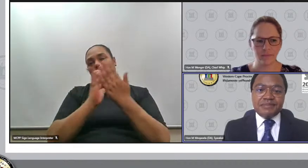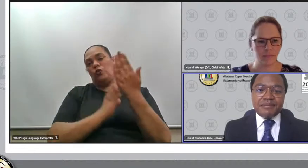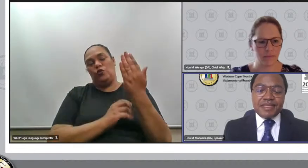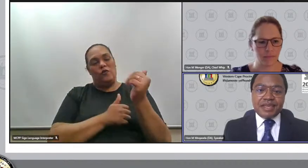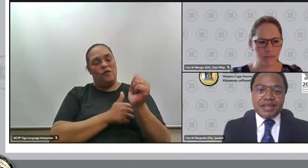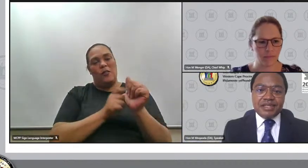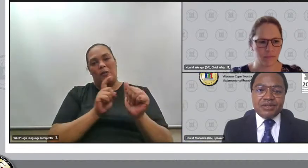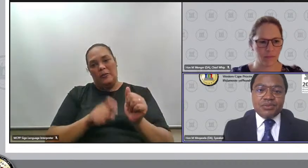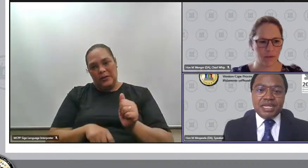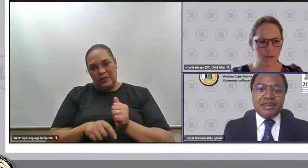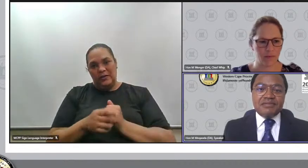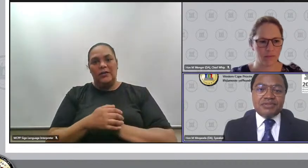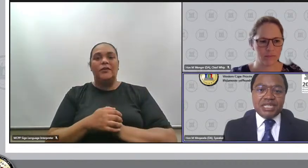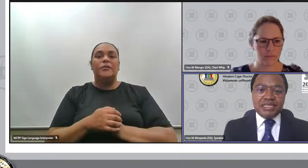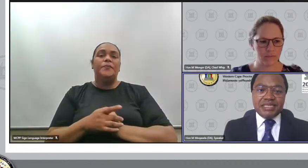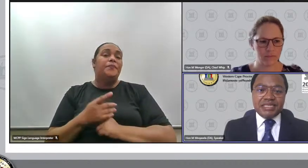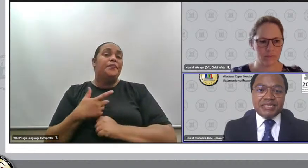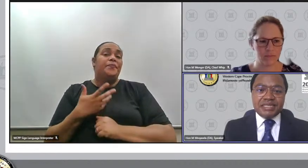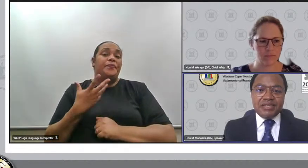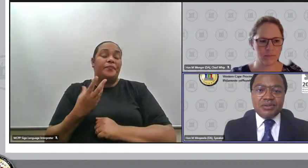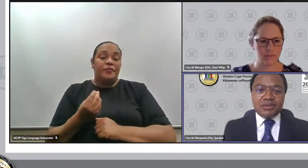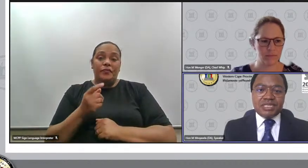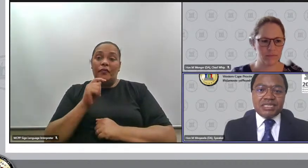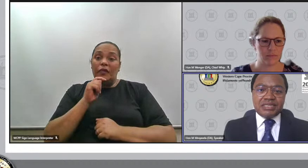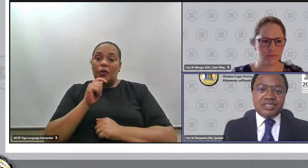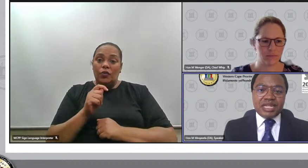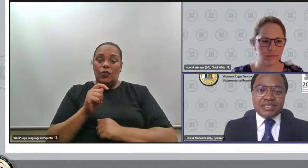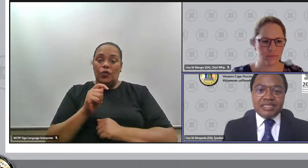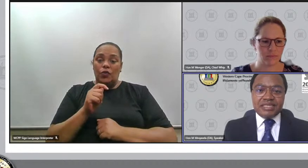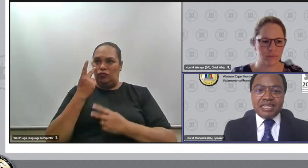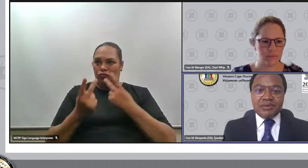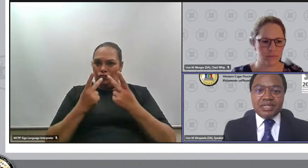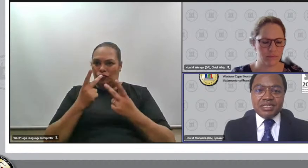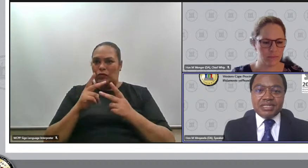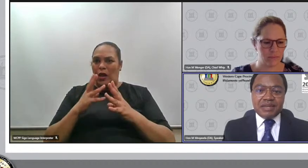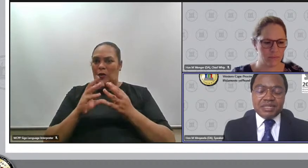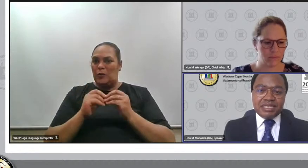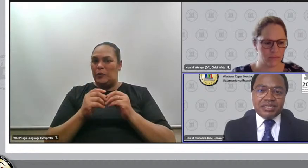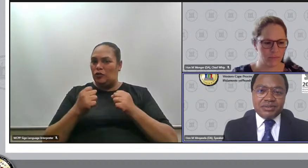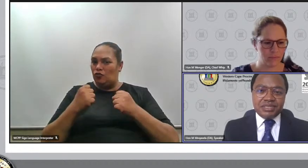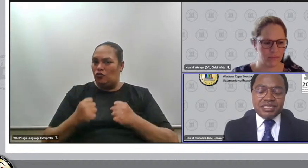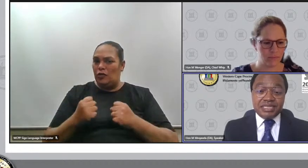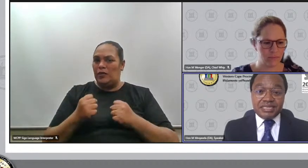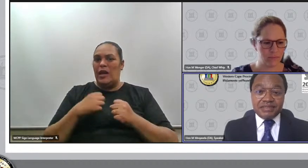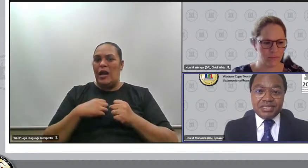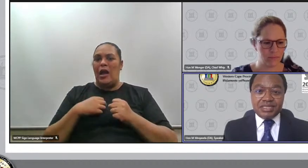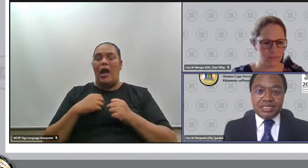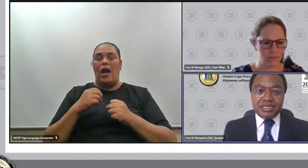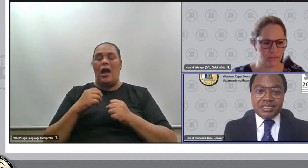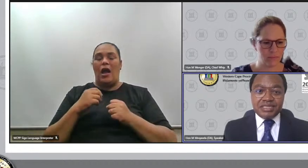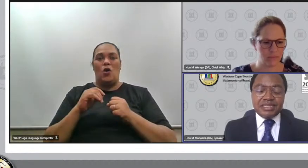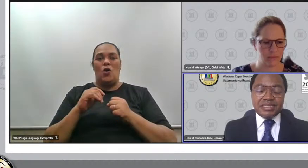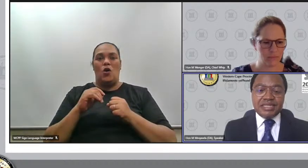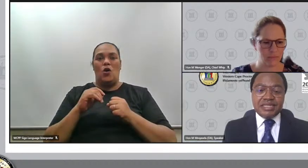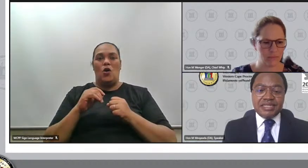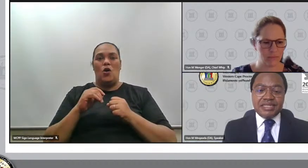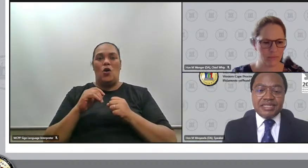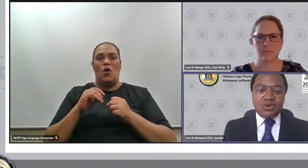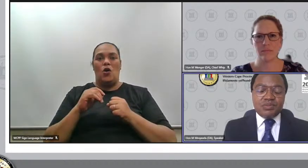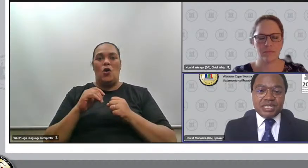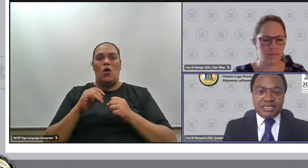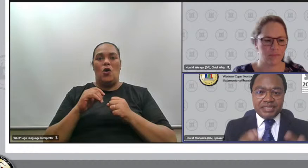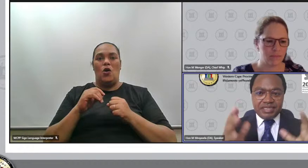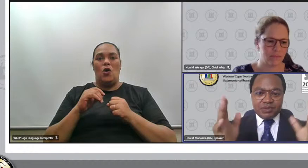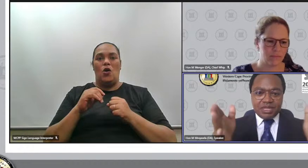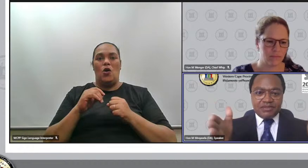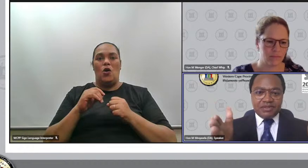constitution. We have really looked at strengthening our cybersecurity interventions. You know,